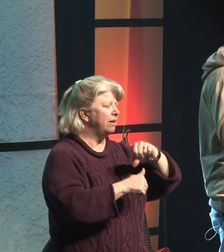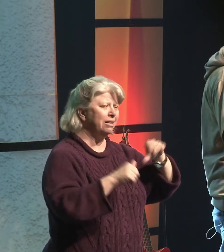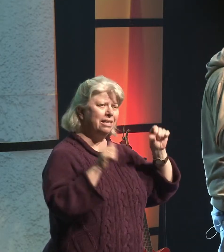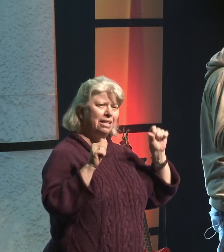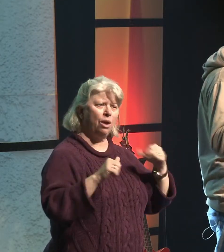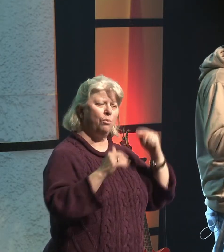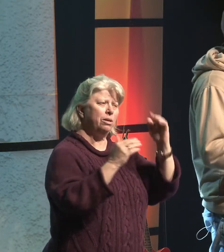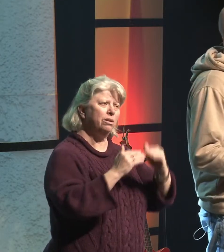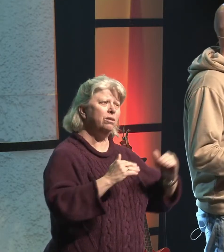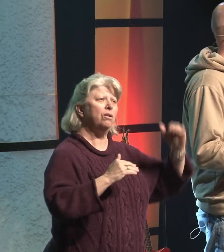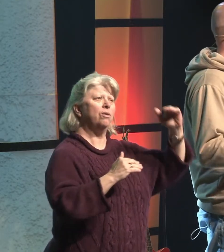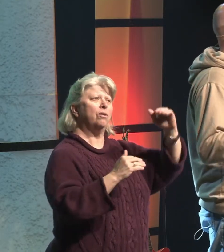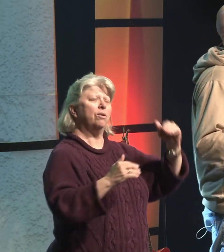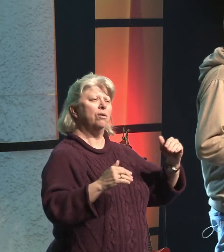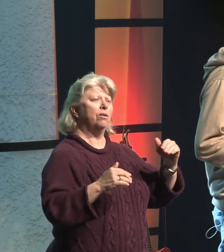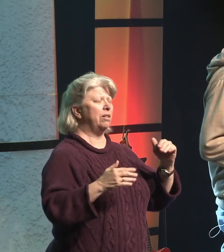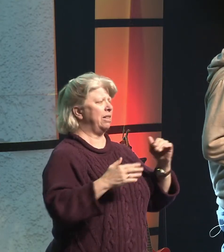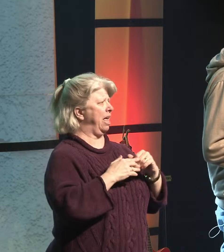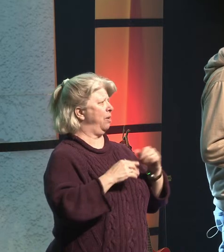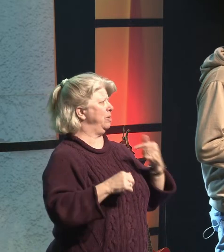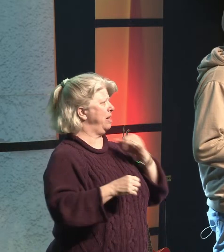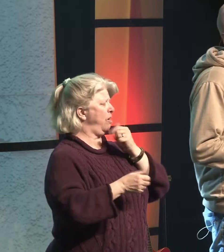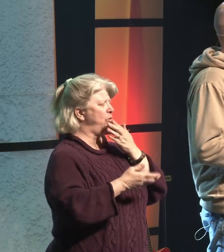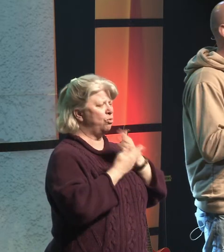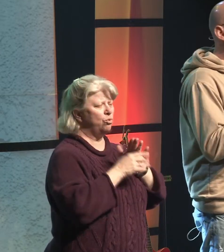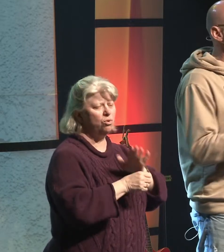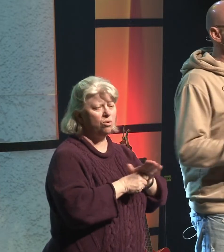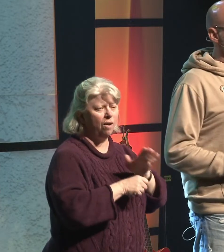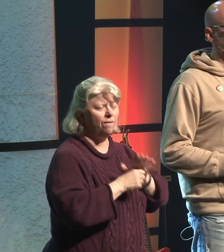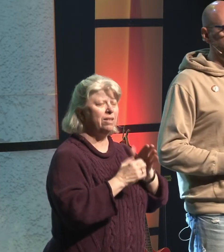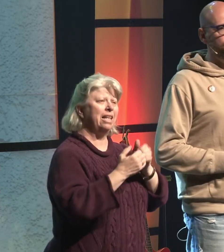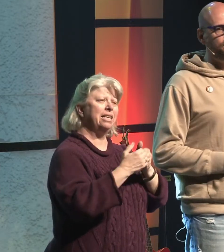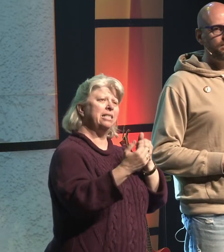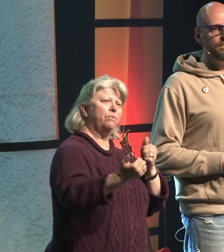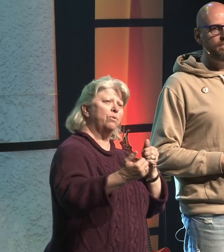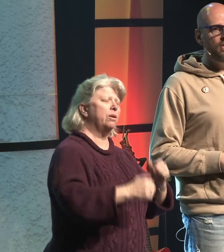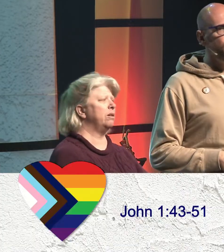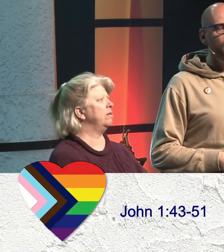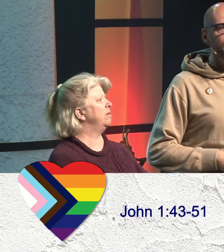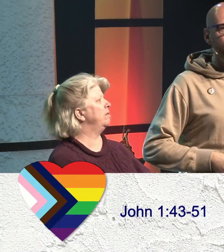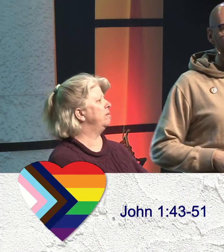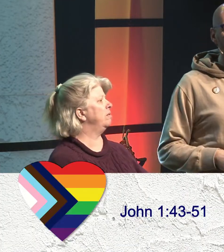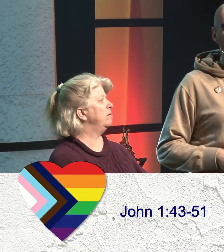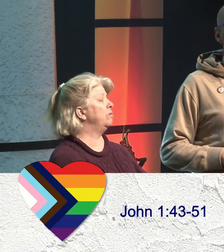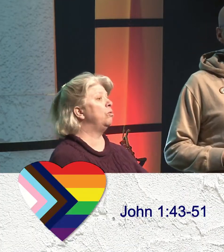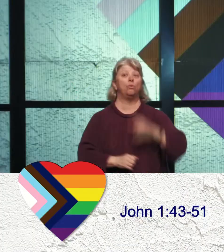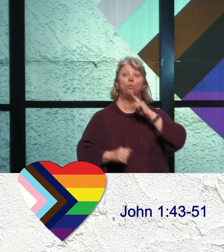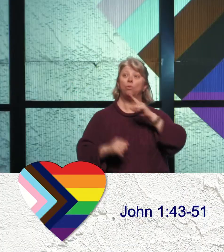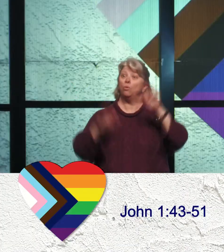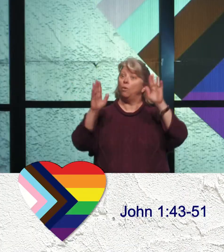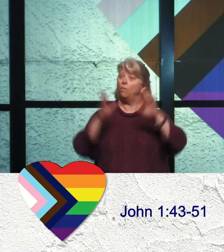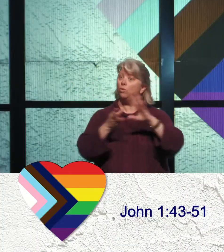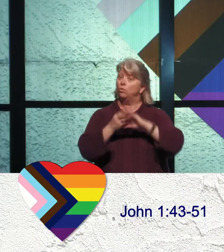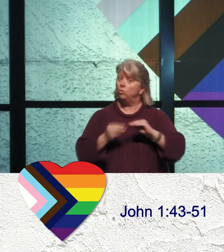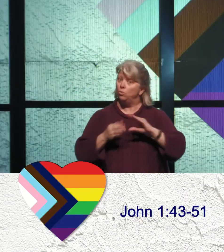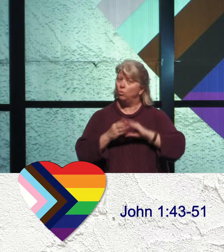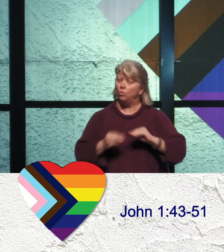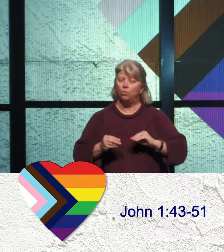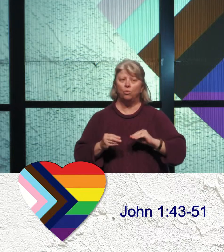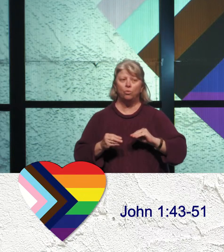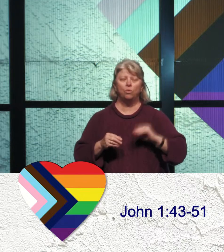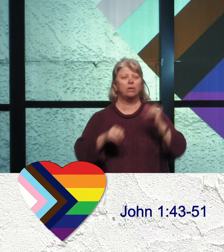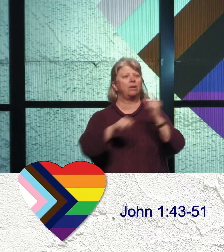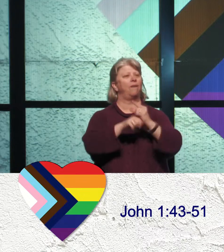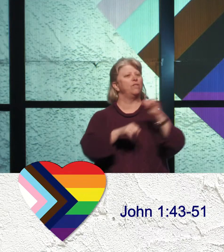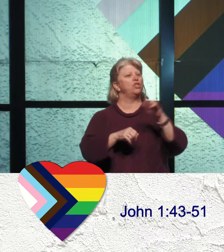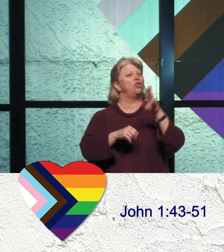to transcend that lie that we're not good enough, that separation? There's a really, really wonderful story in the Gospel